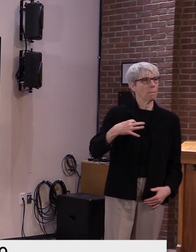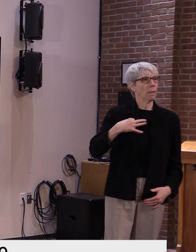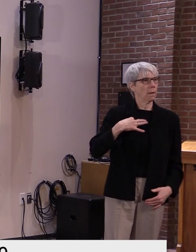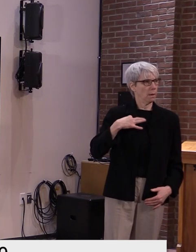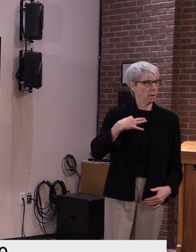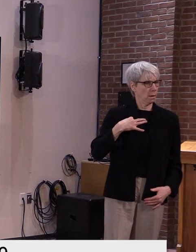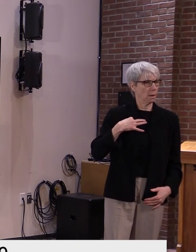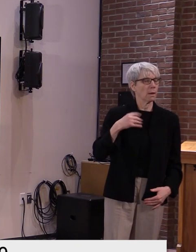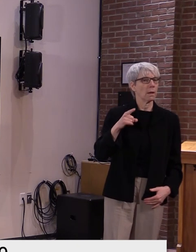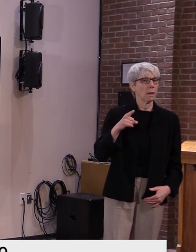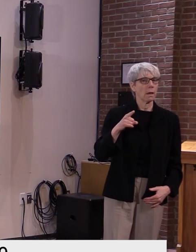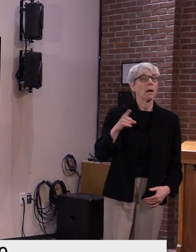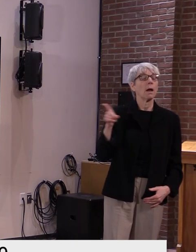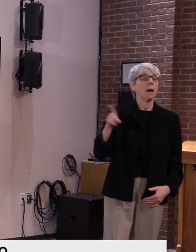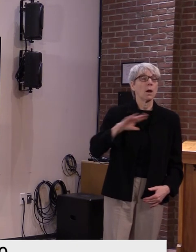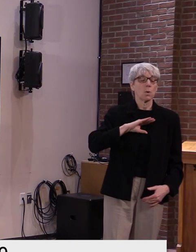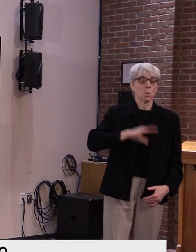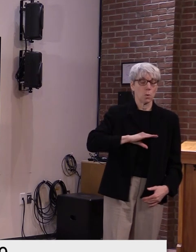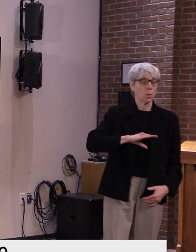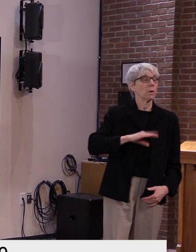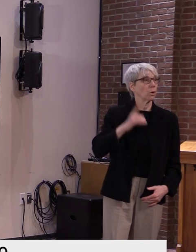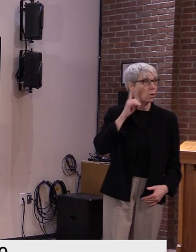that once